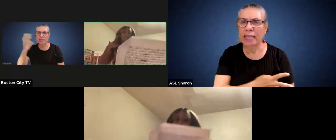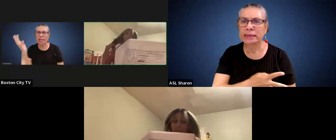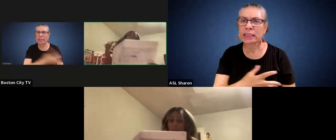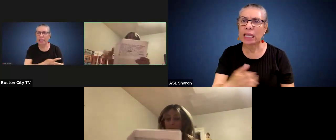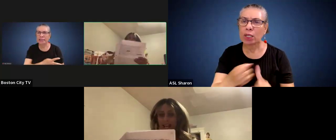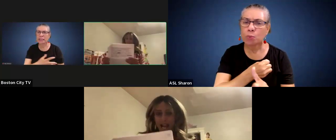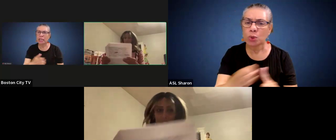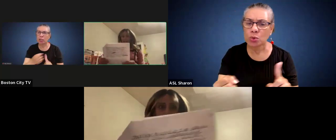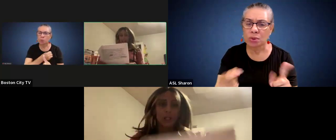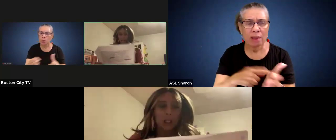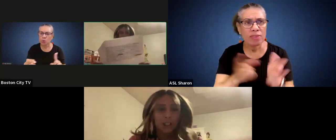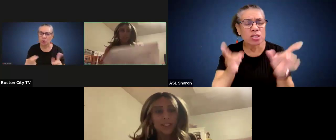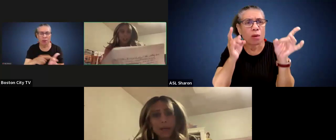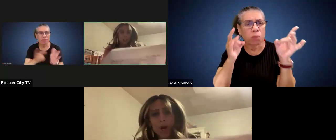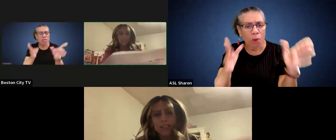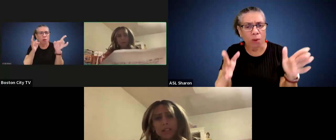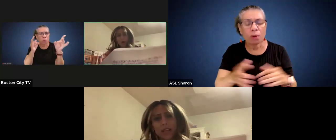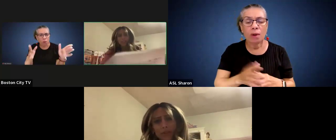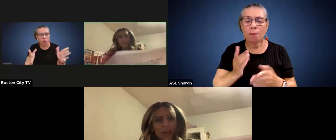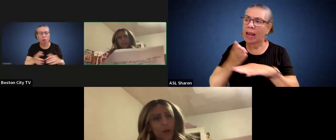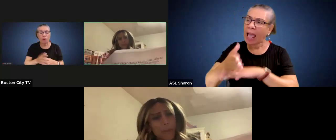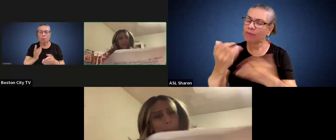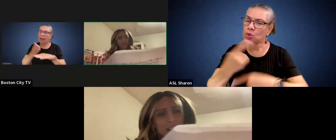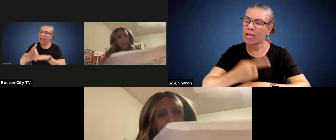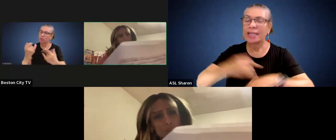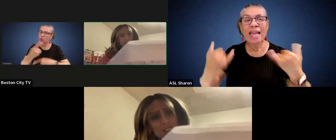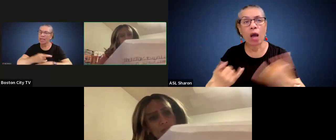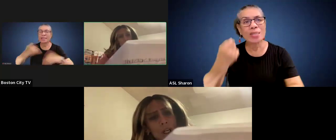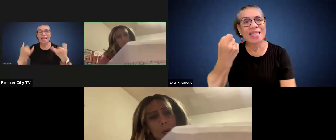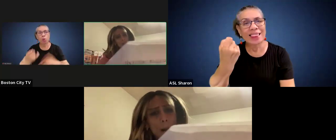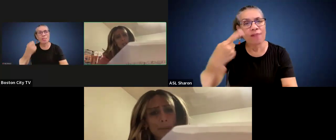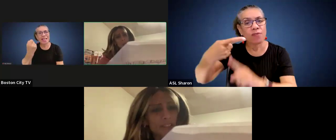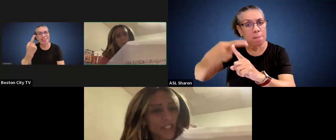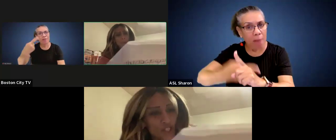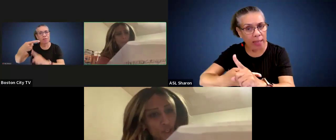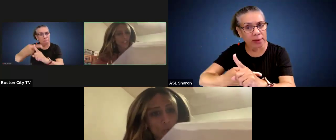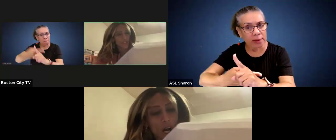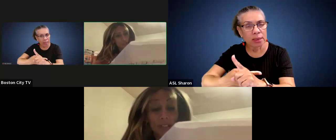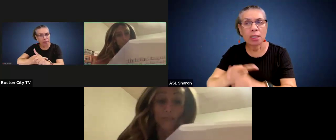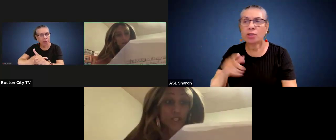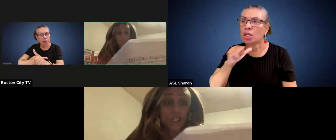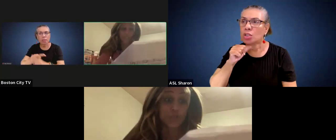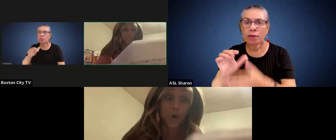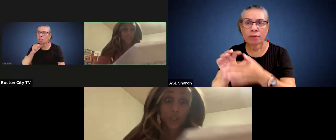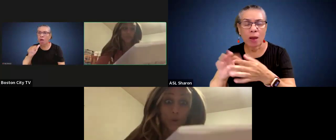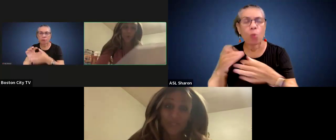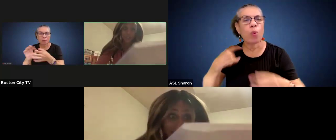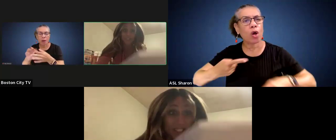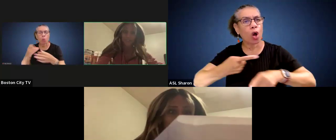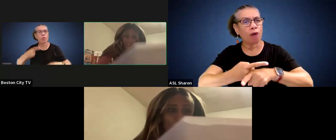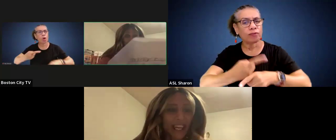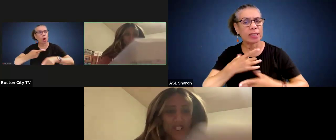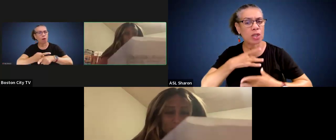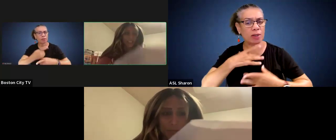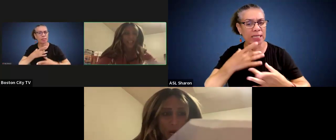is unfathomable, but active. Today marks the 11th month for a BPS misuse of public position due to a conflict of interest through ongoing